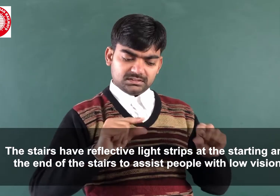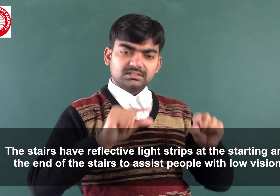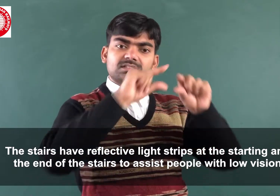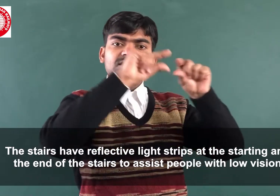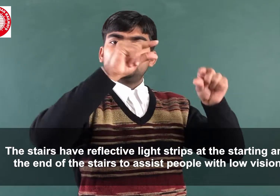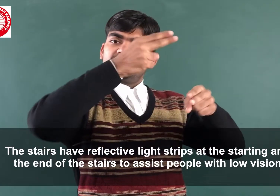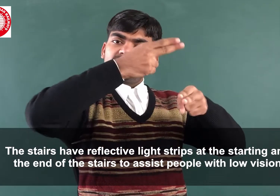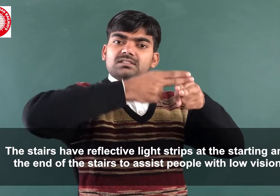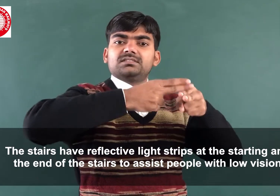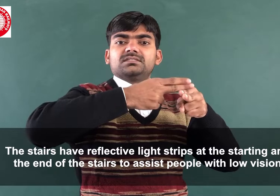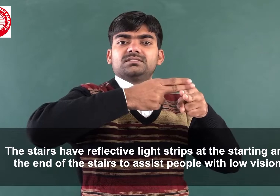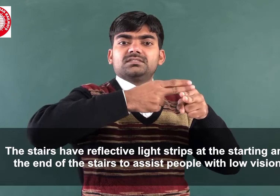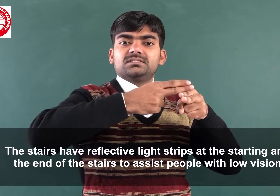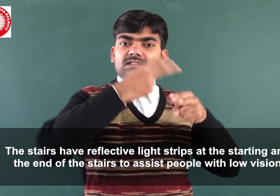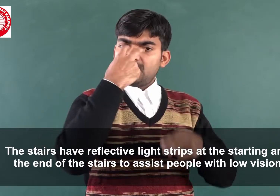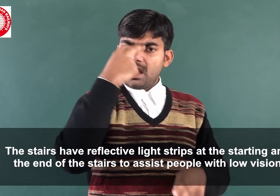with low vision.